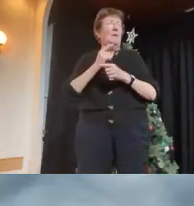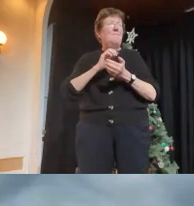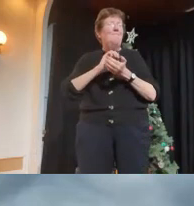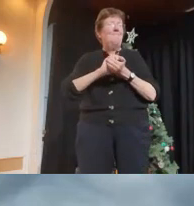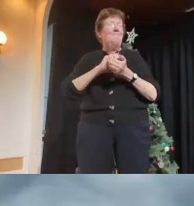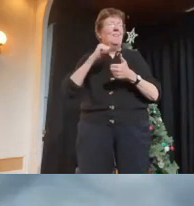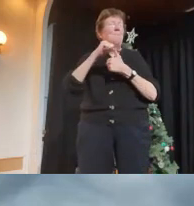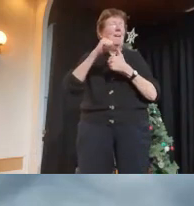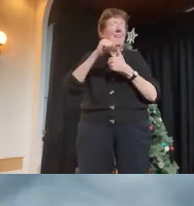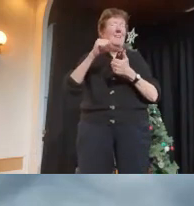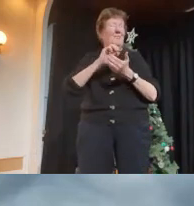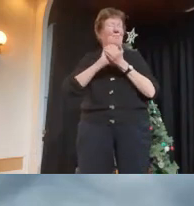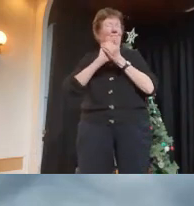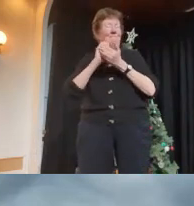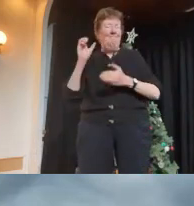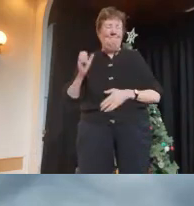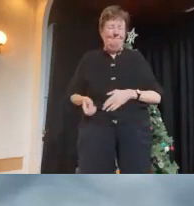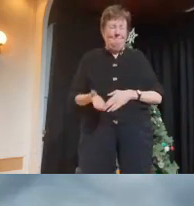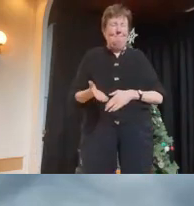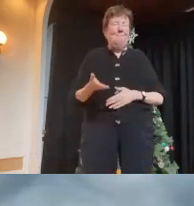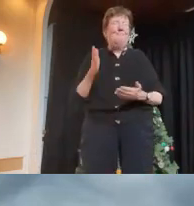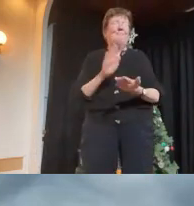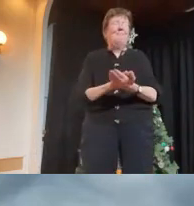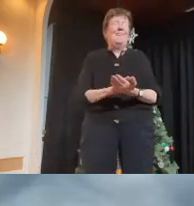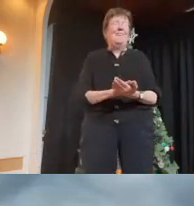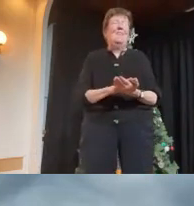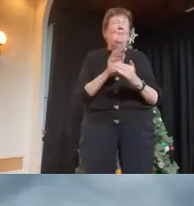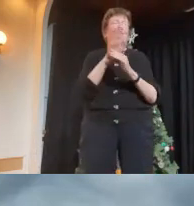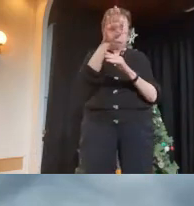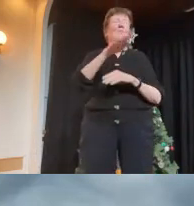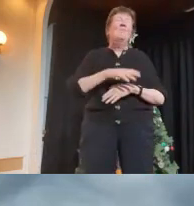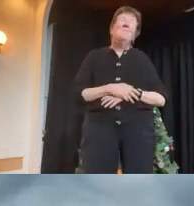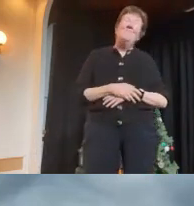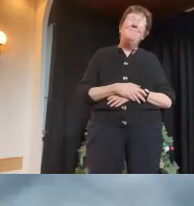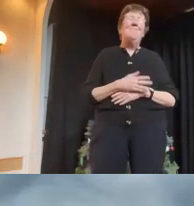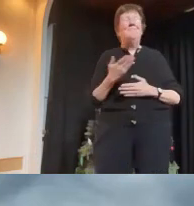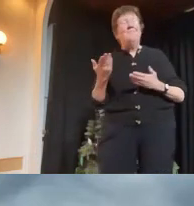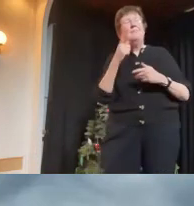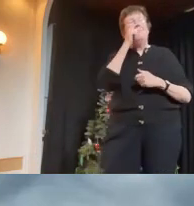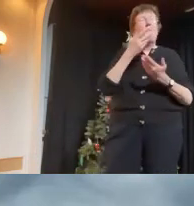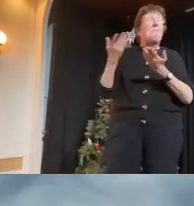you'll be aware the title of our talk is Betting on Deaf Children's Futures.